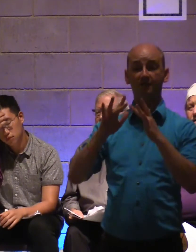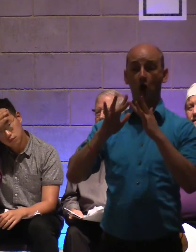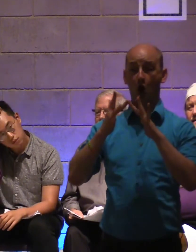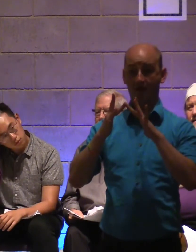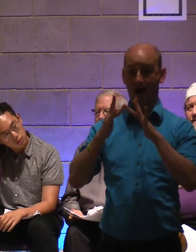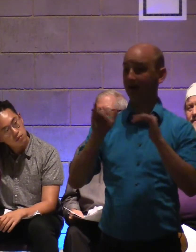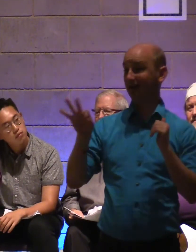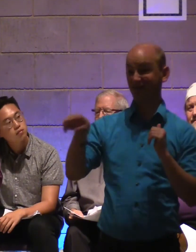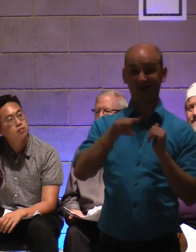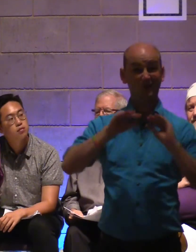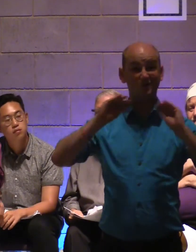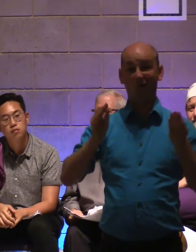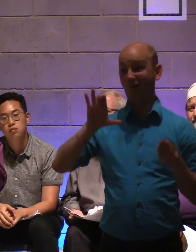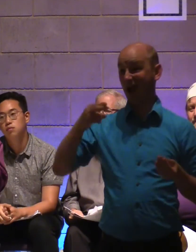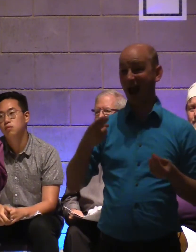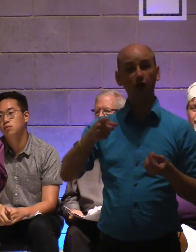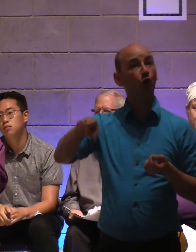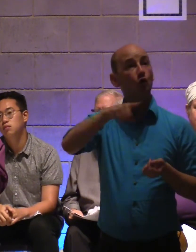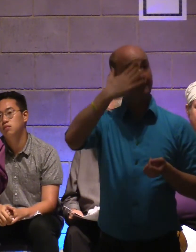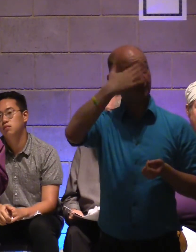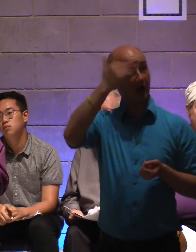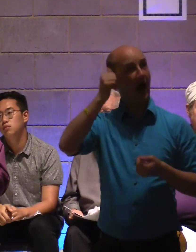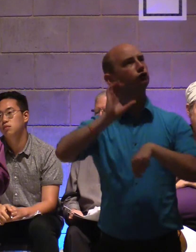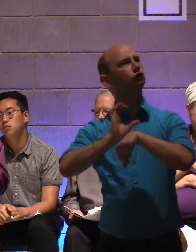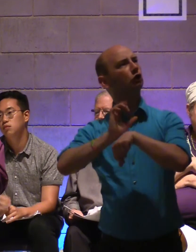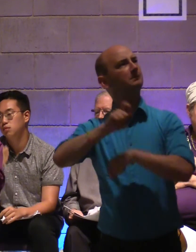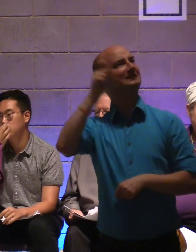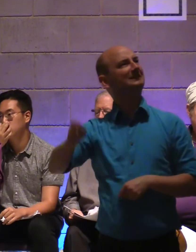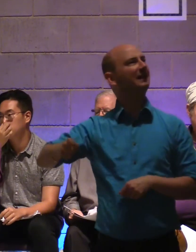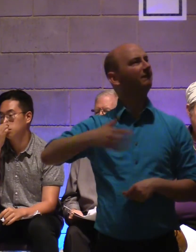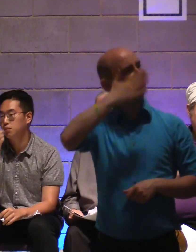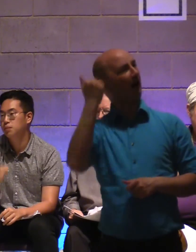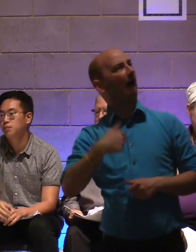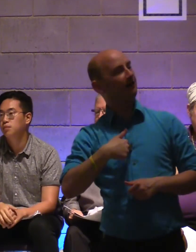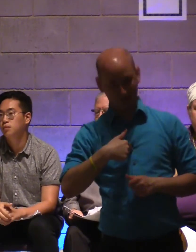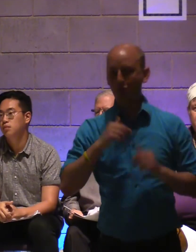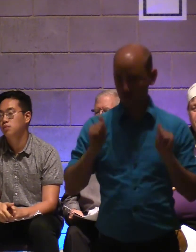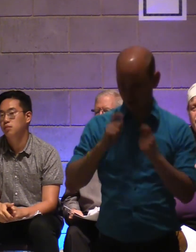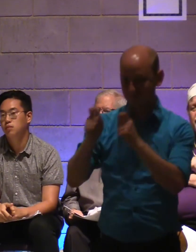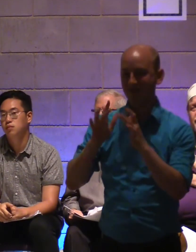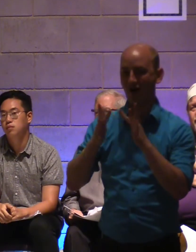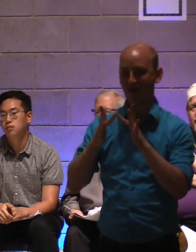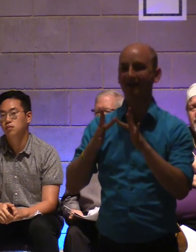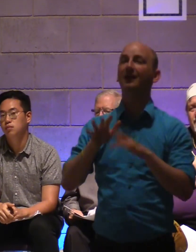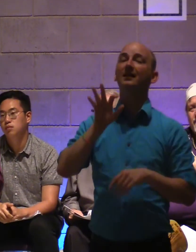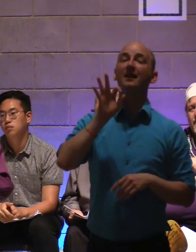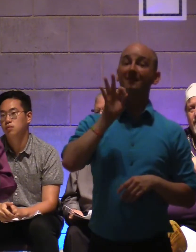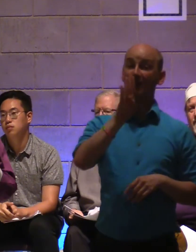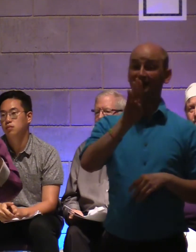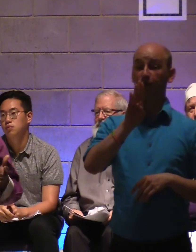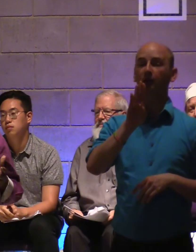just happen to have not remembered that you were supposed to give when you came in here on tonight. If you would go to the Facebook Center